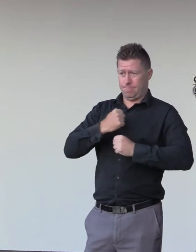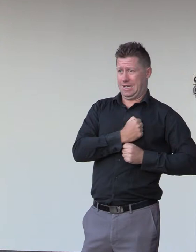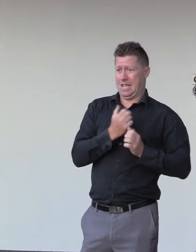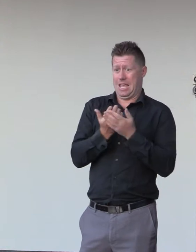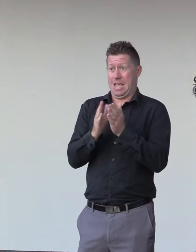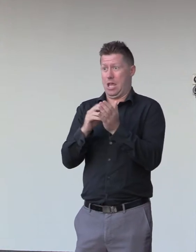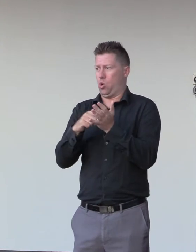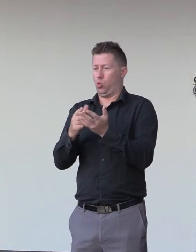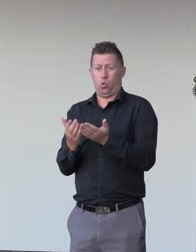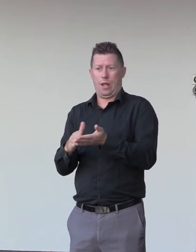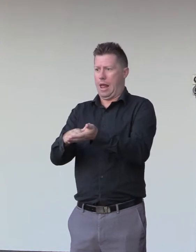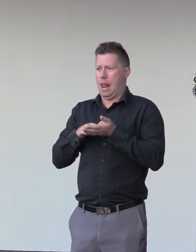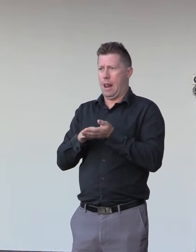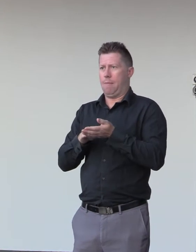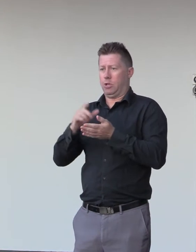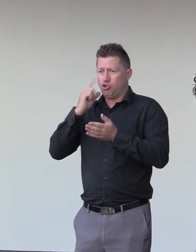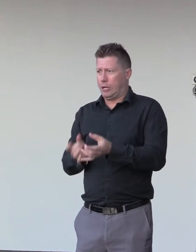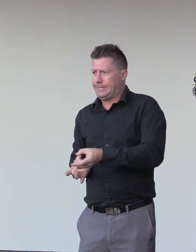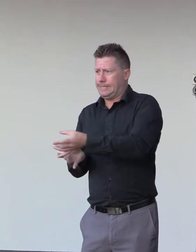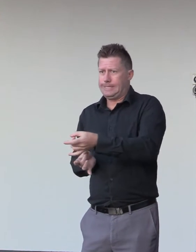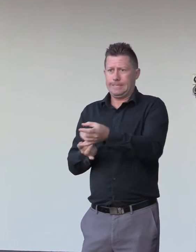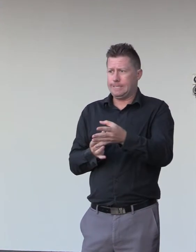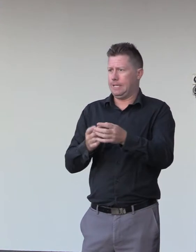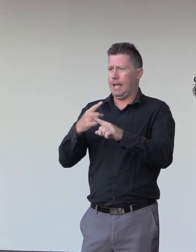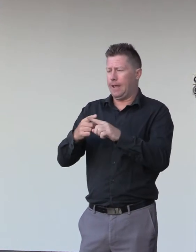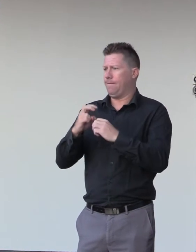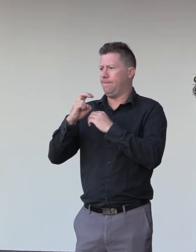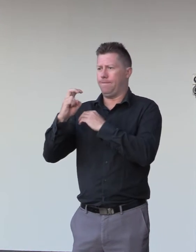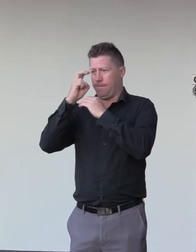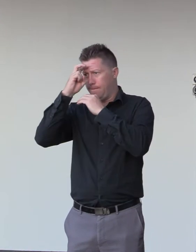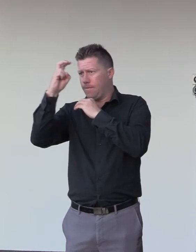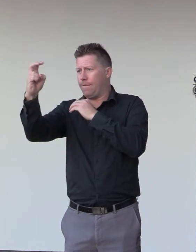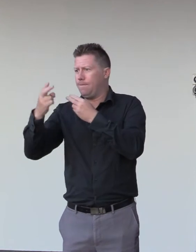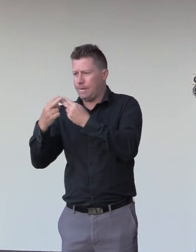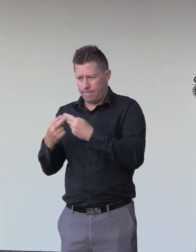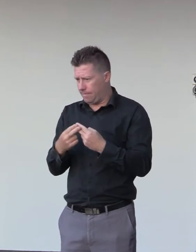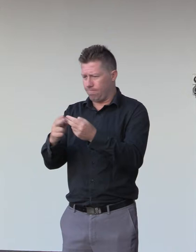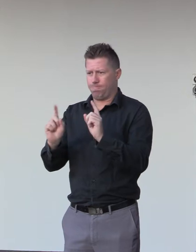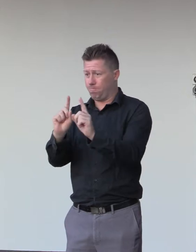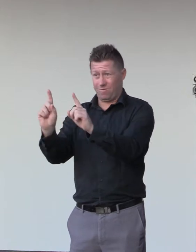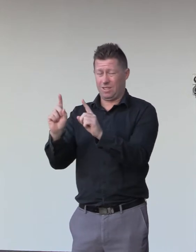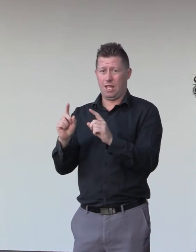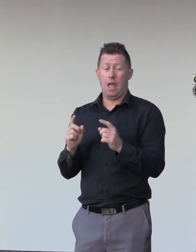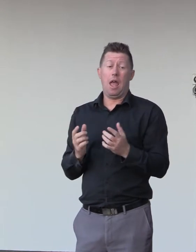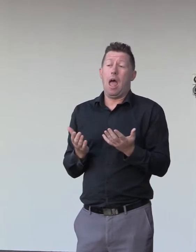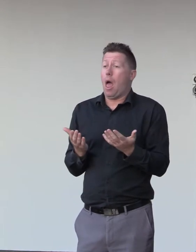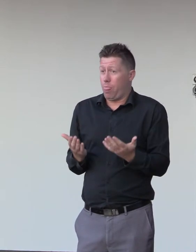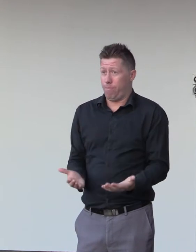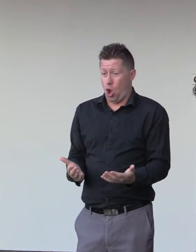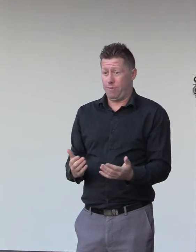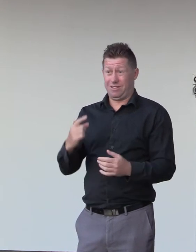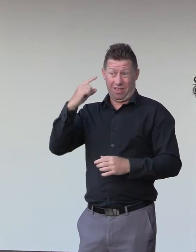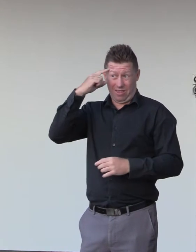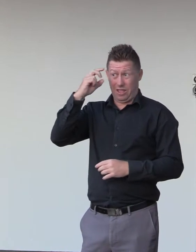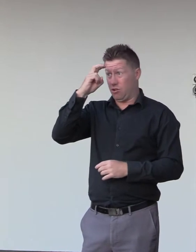provide additional support to speed up that restoration. At this stage, we still forecast that the rail will